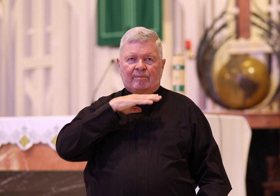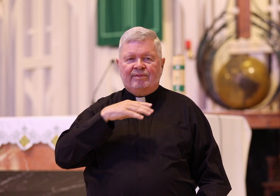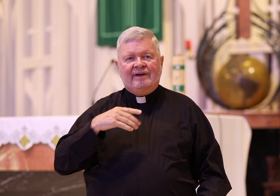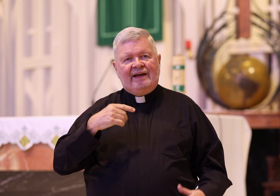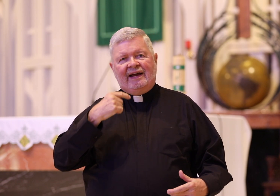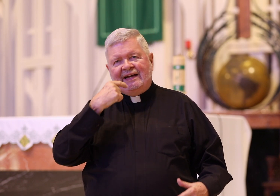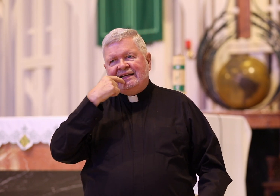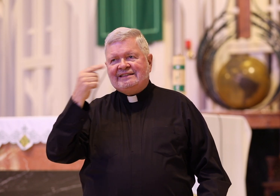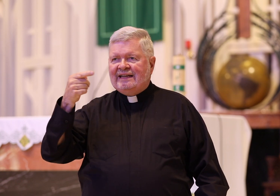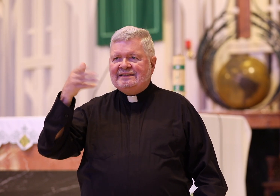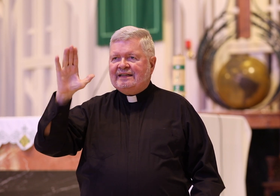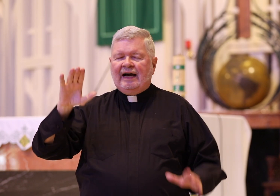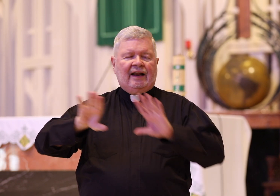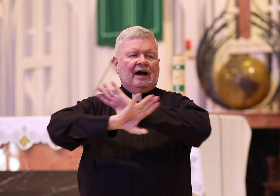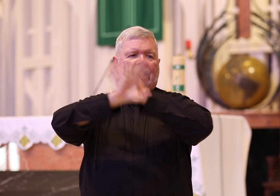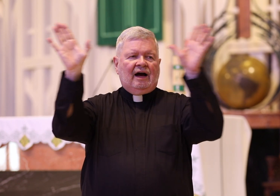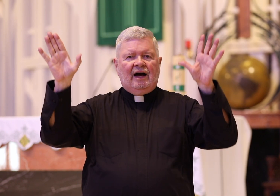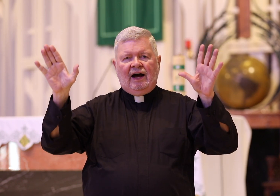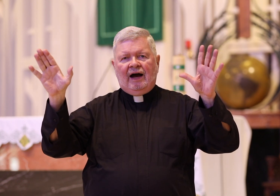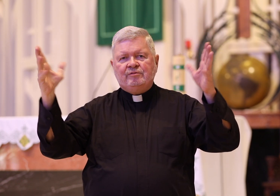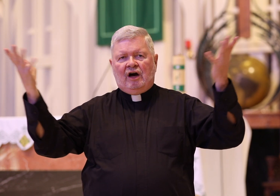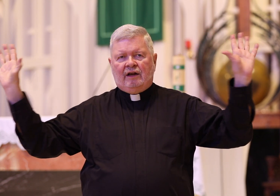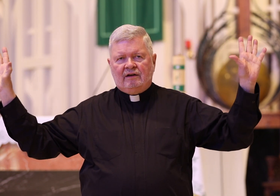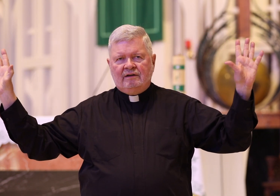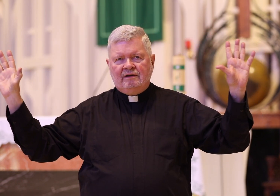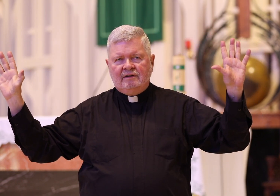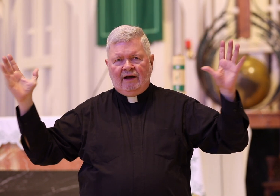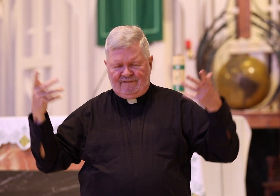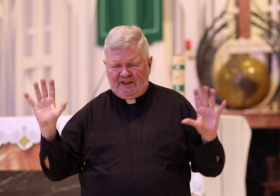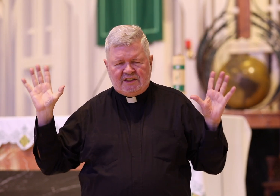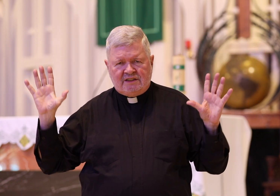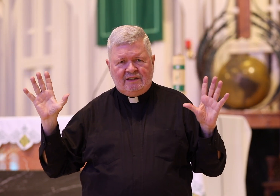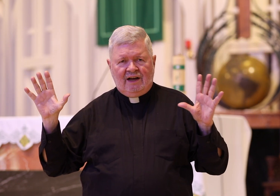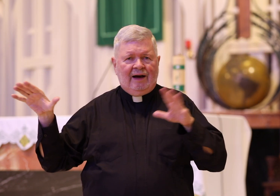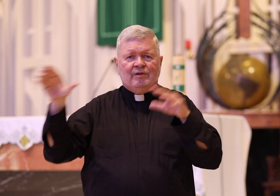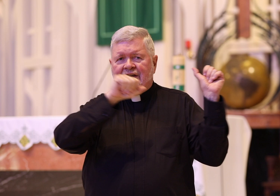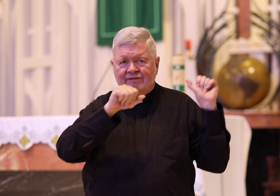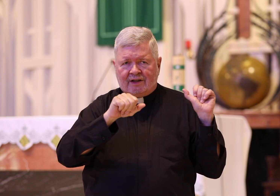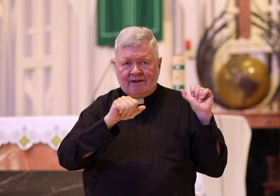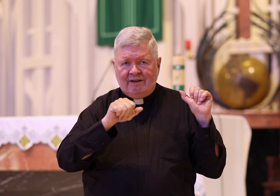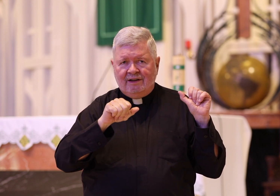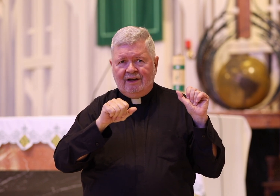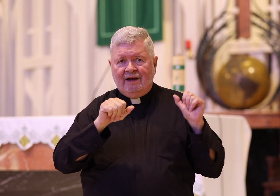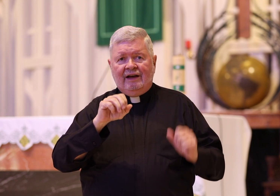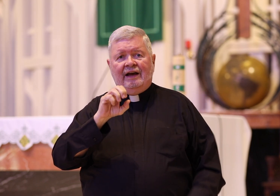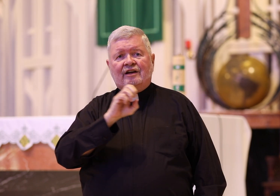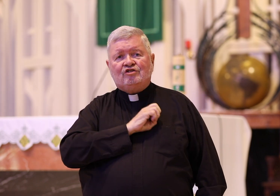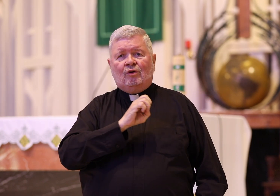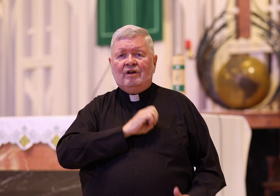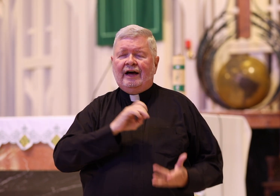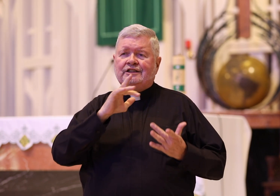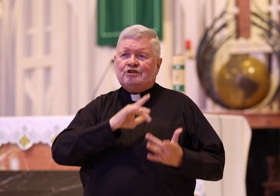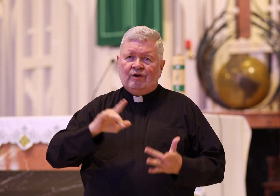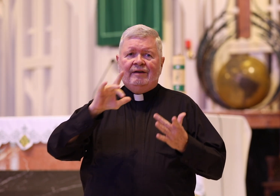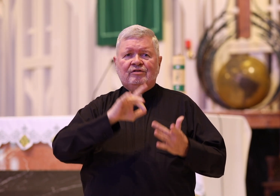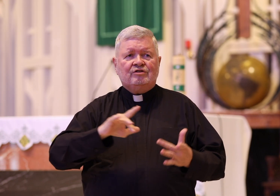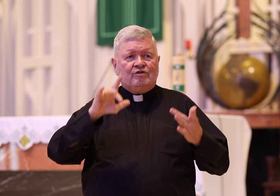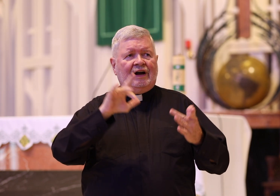up. And he says to God, I'm done, I'm finished, I'm leaving. And so Elijah travels